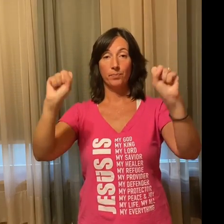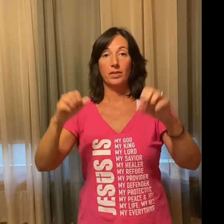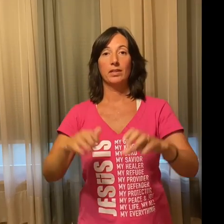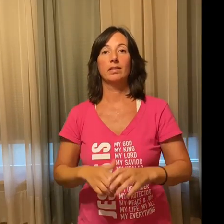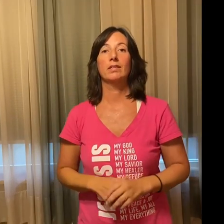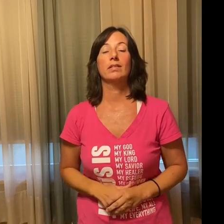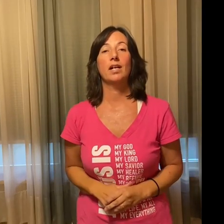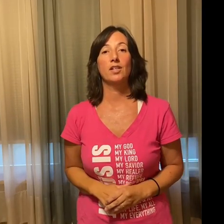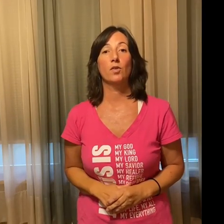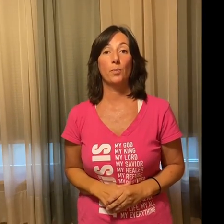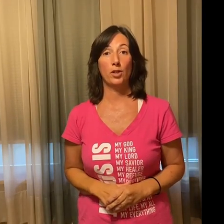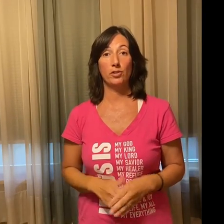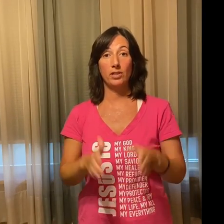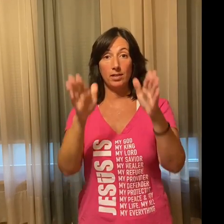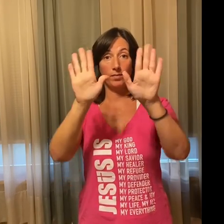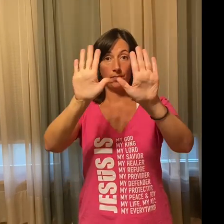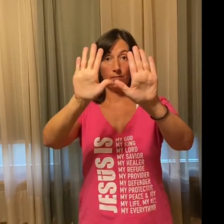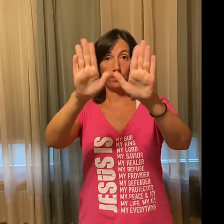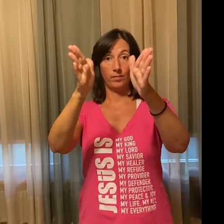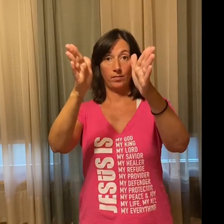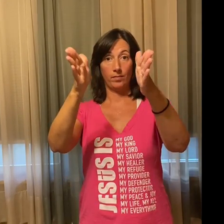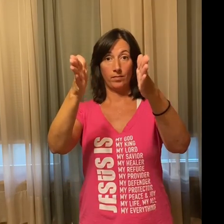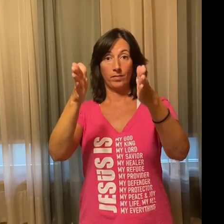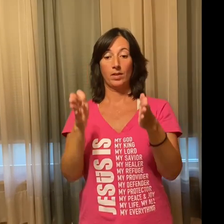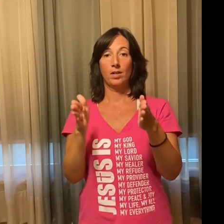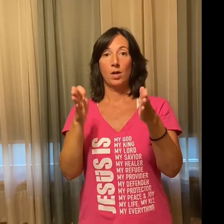save. This is a sign for person,